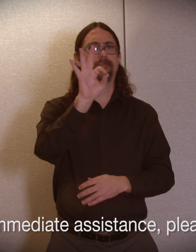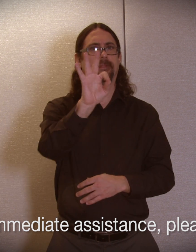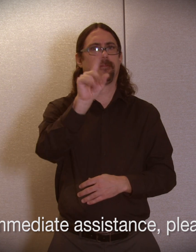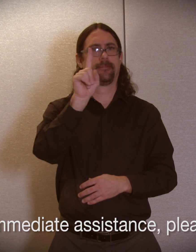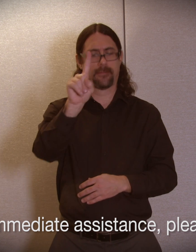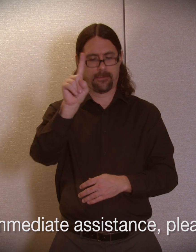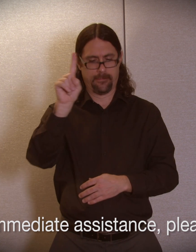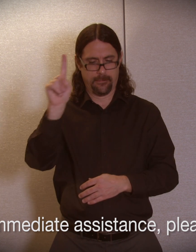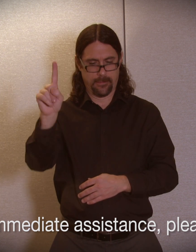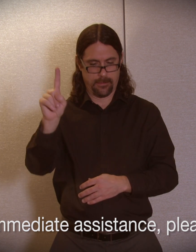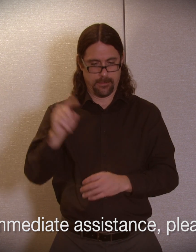911.